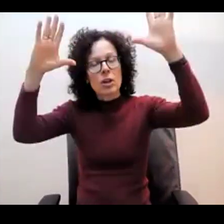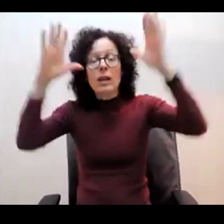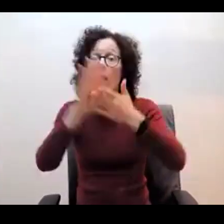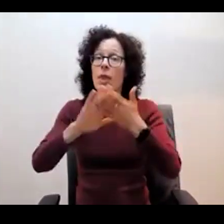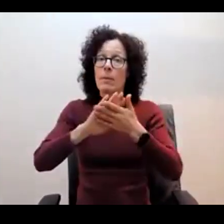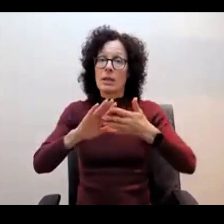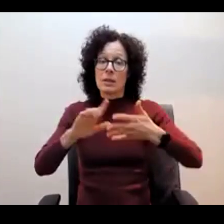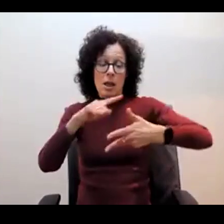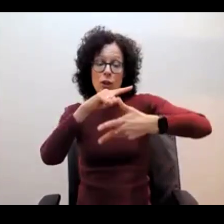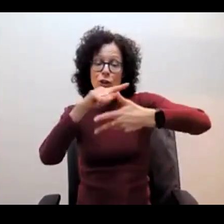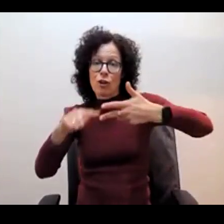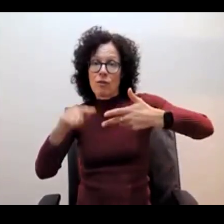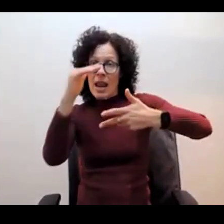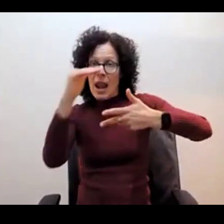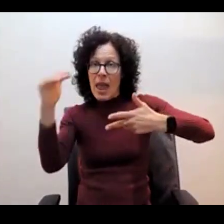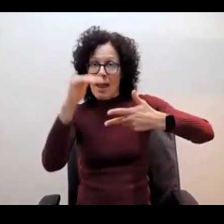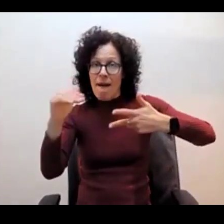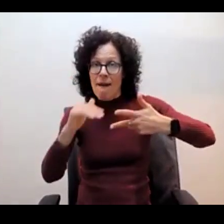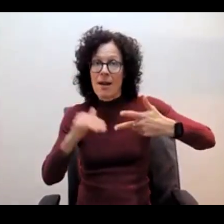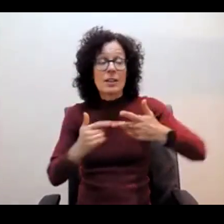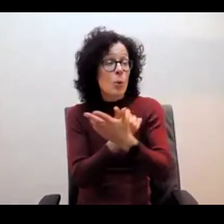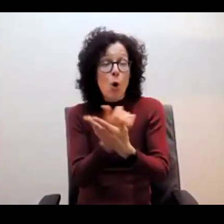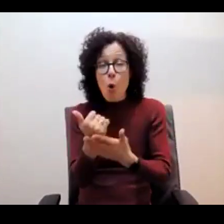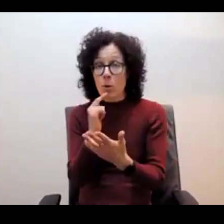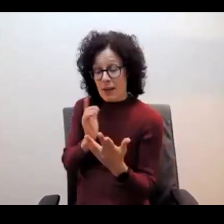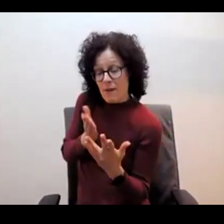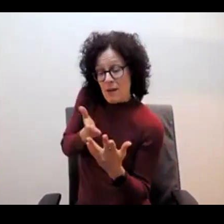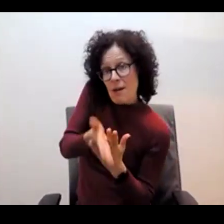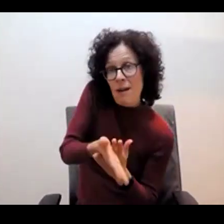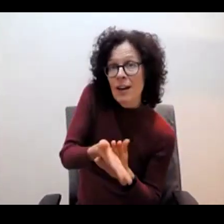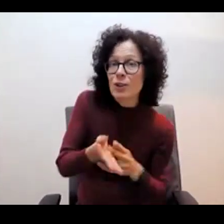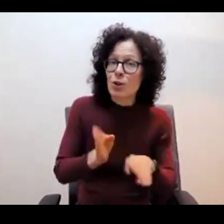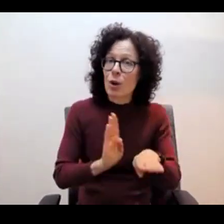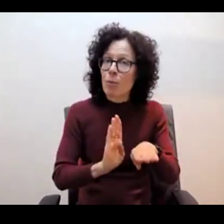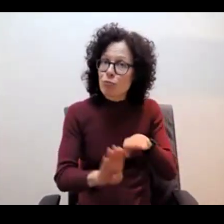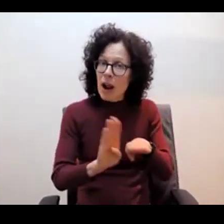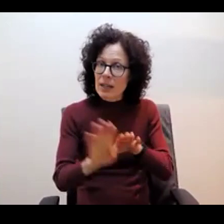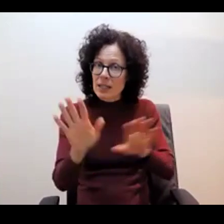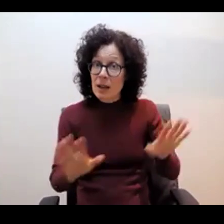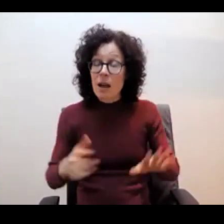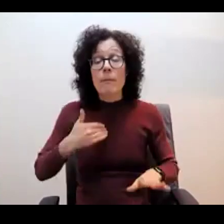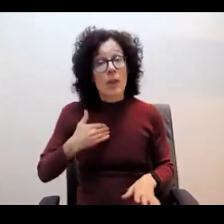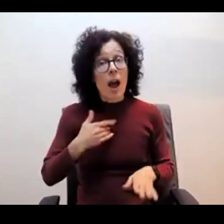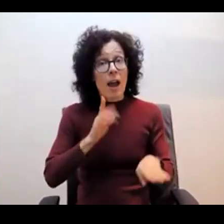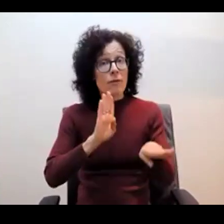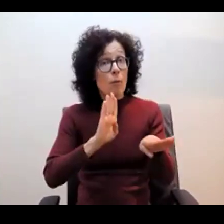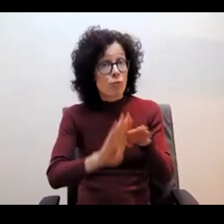always have a way into the practice. So I have practiced Qigong in a hospital